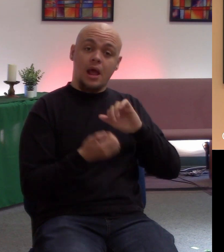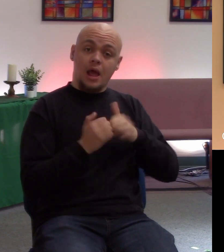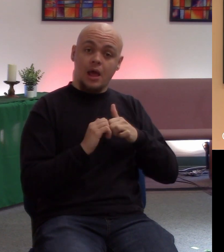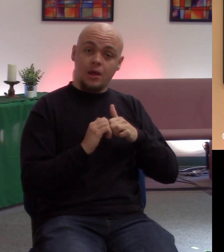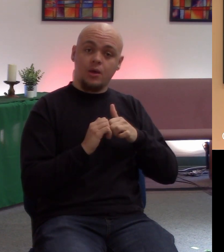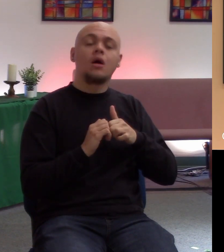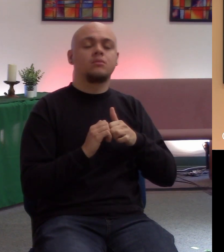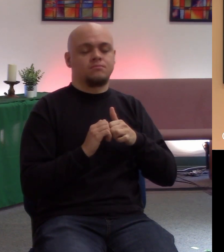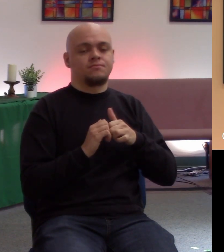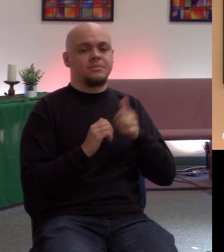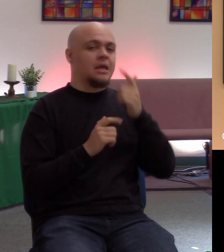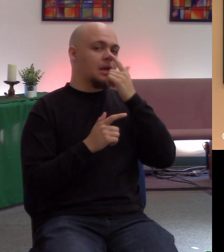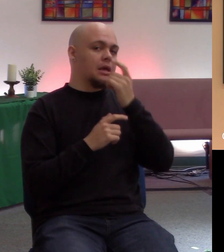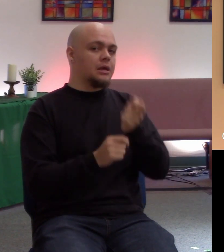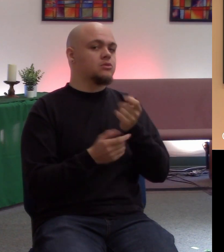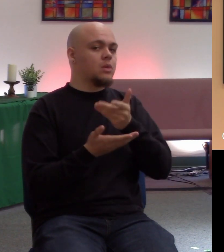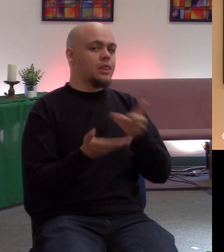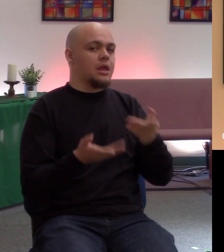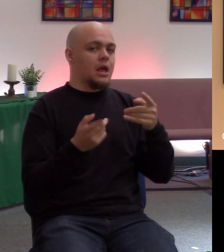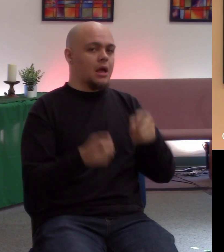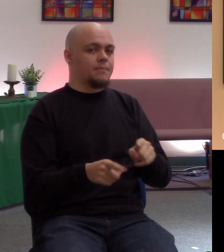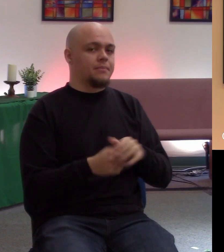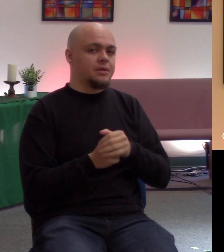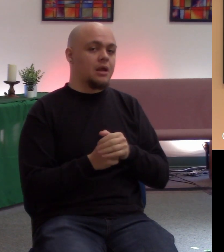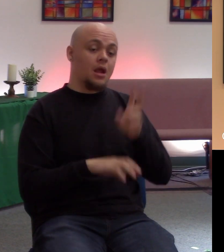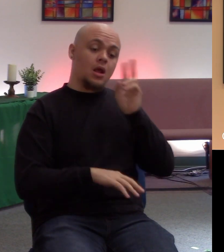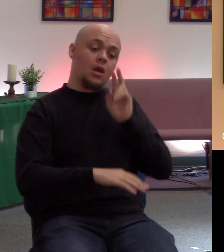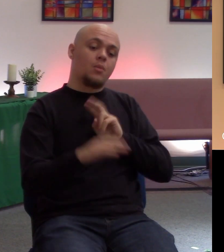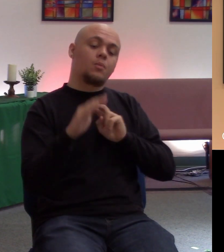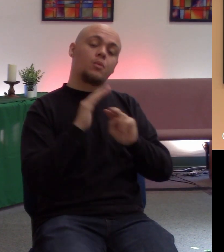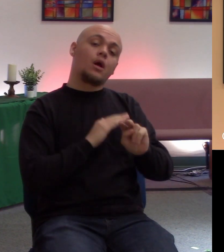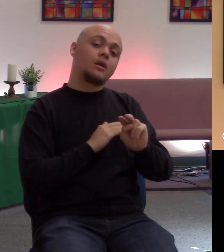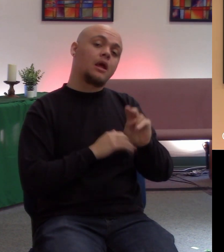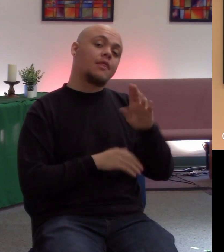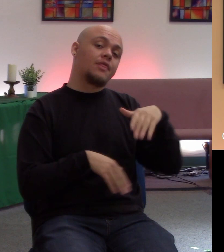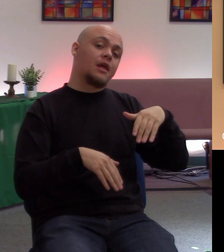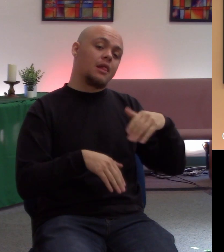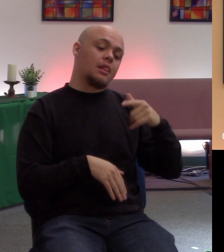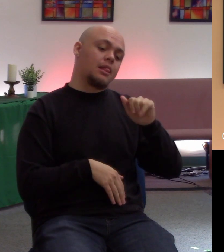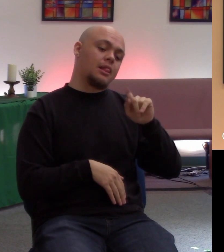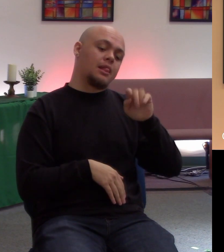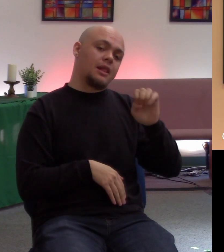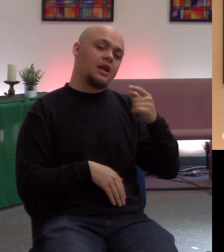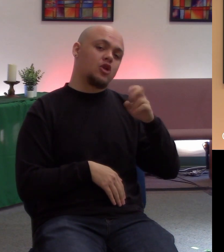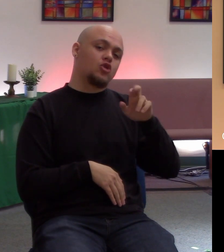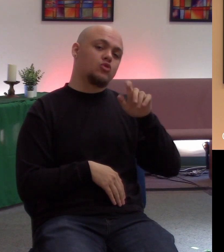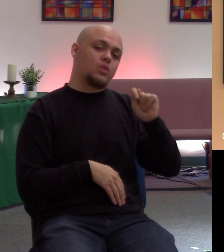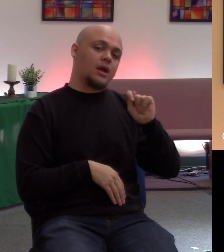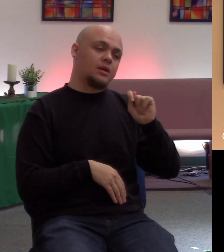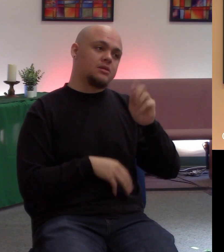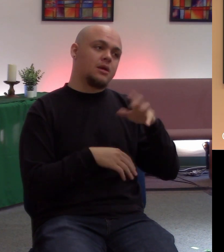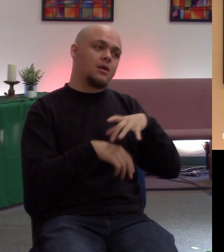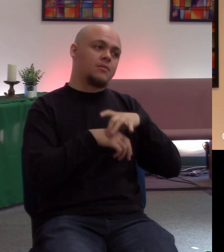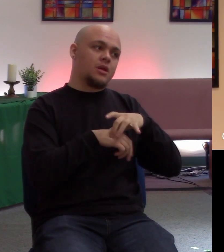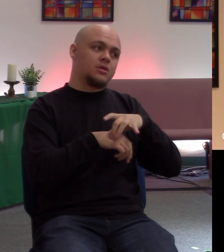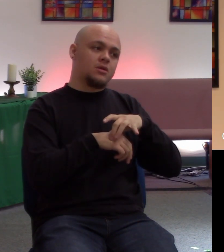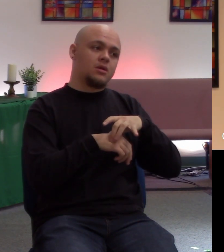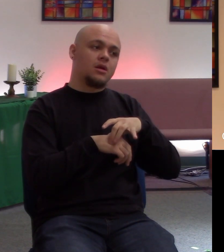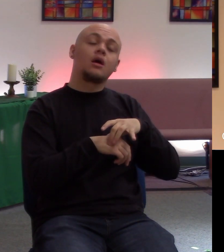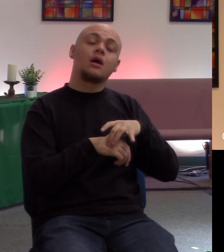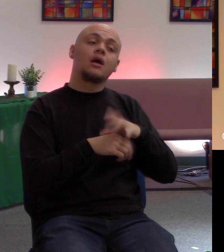the person on there. A couple of interesting things about this book. He predicted that the late great Planet Earth, that the world would